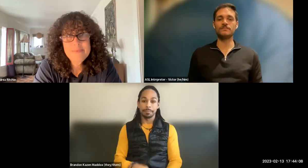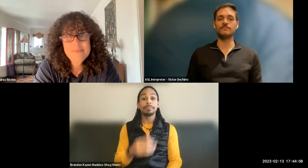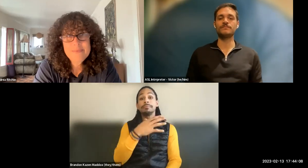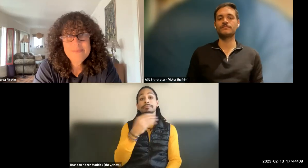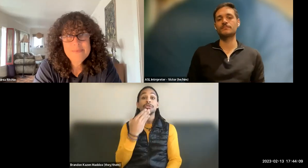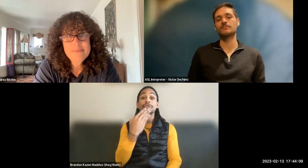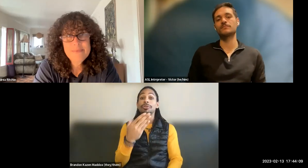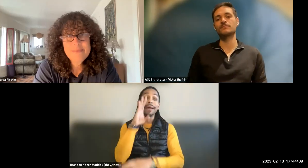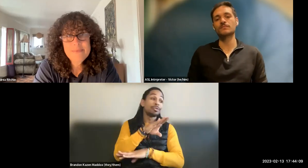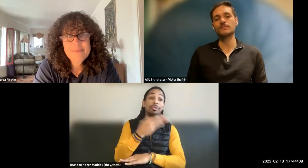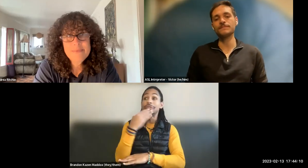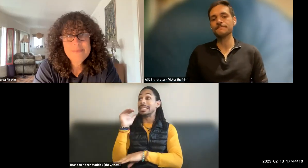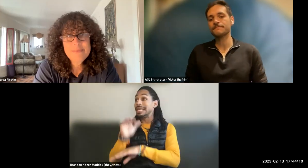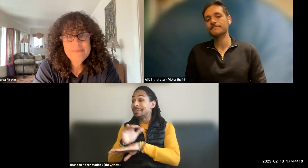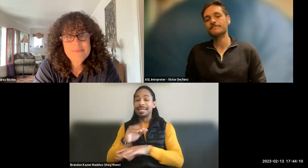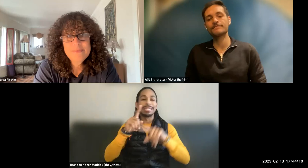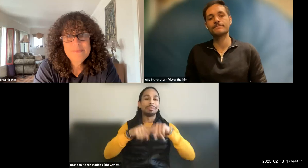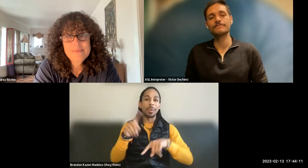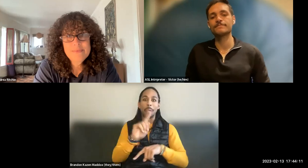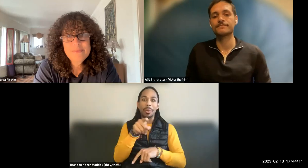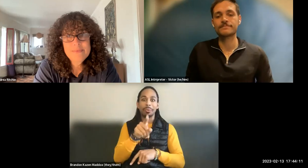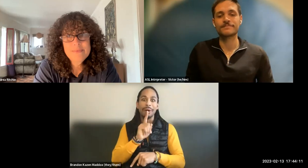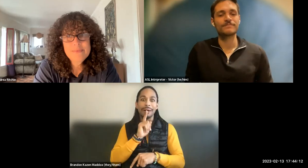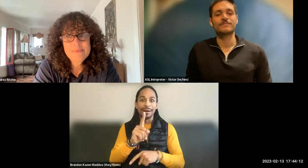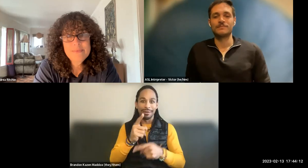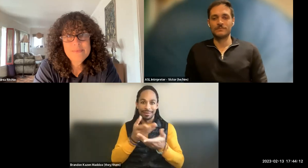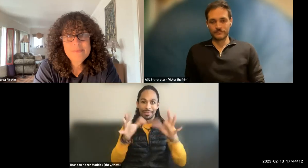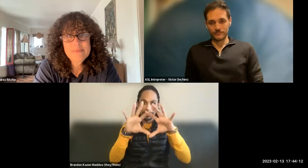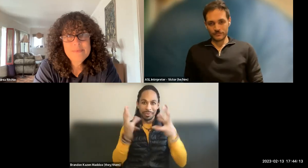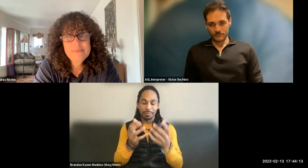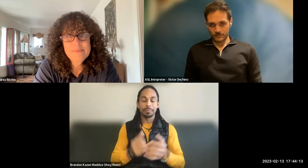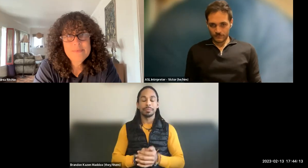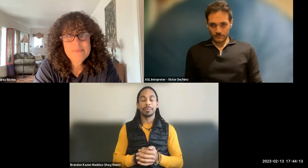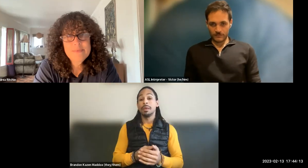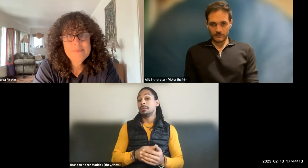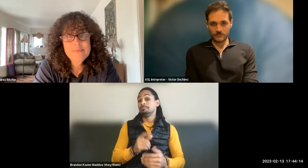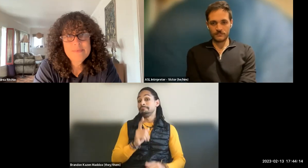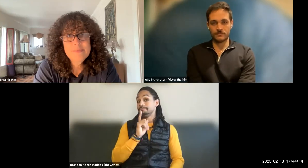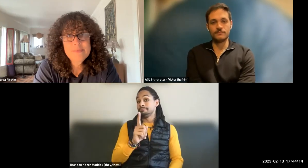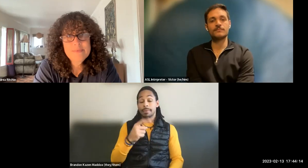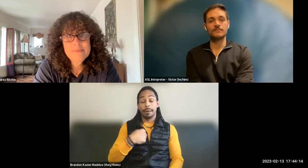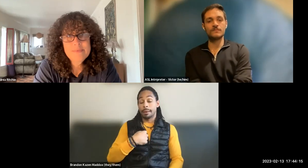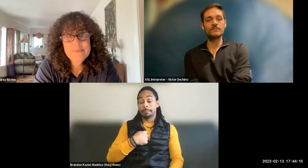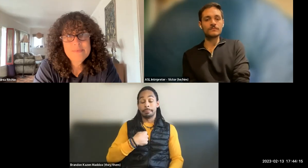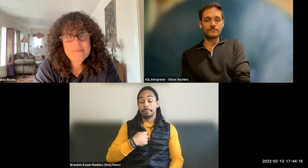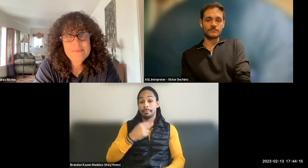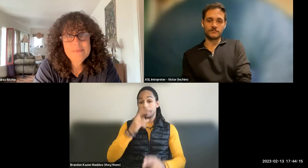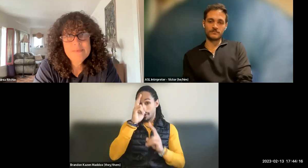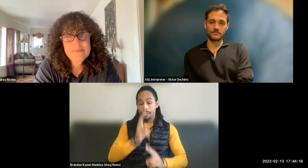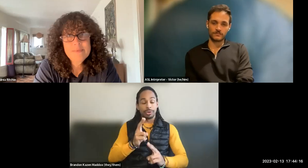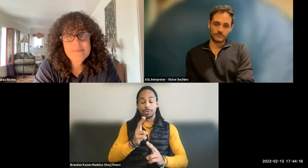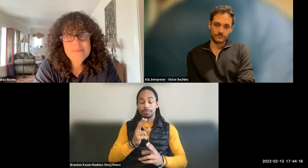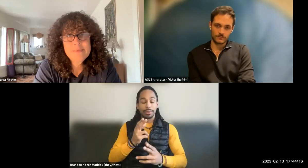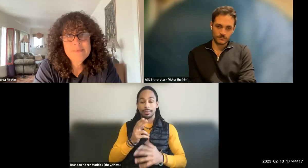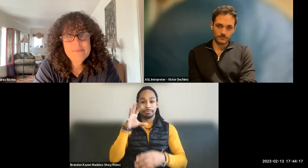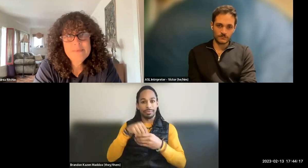are. I'm really glad to be joining today. I'm honored, honestly, to be part of this group of brilliant touchstones who are